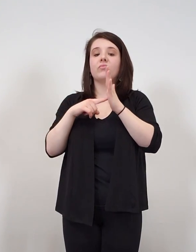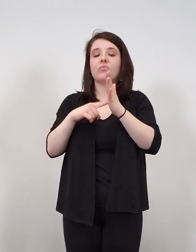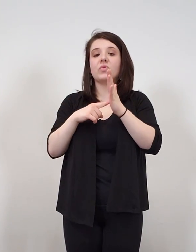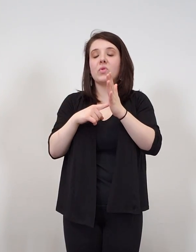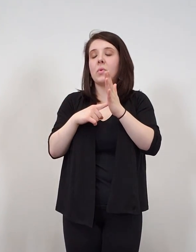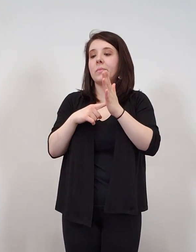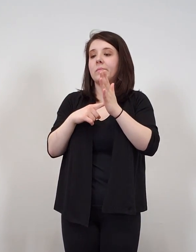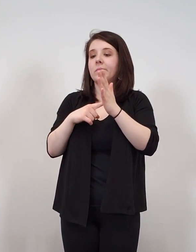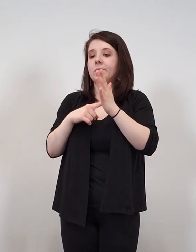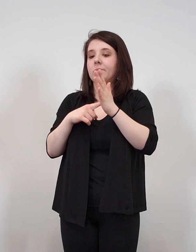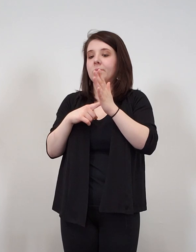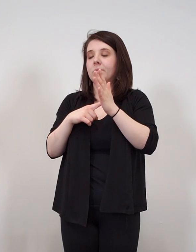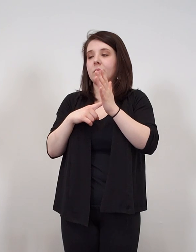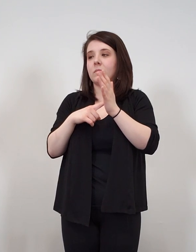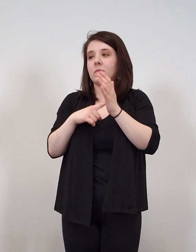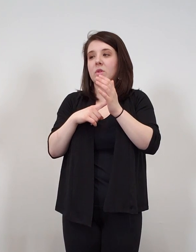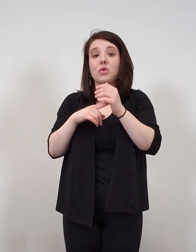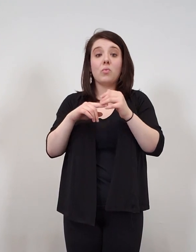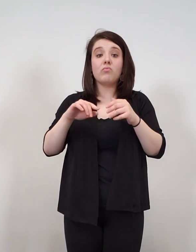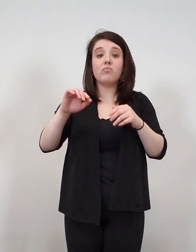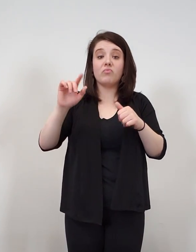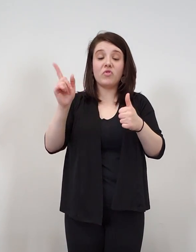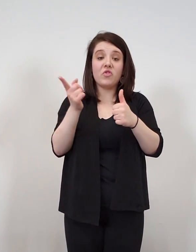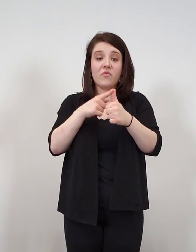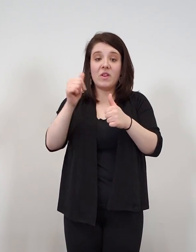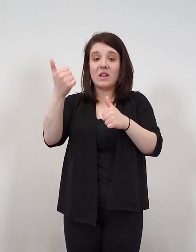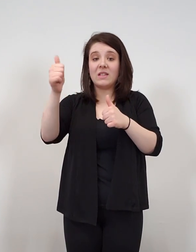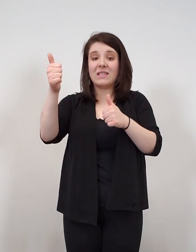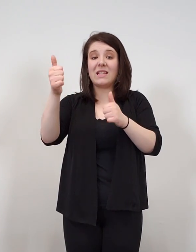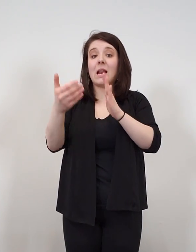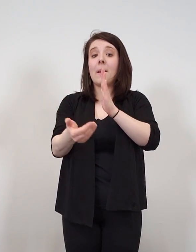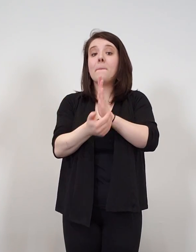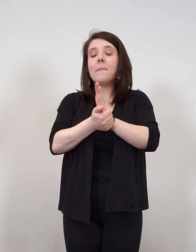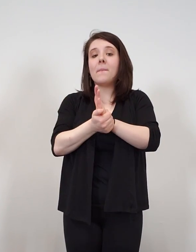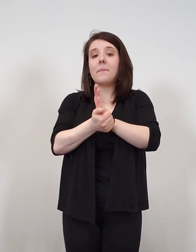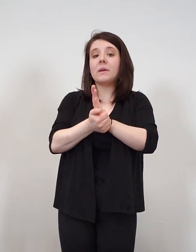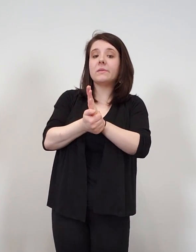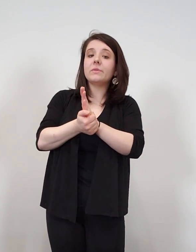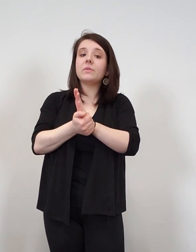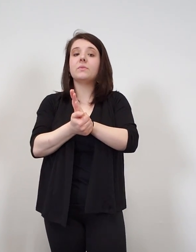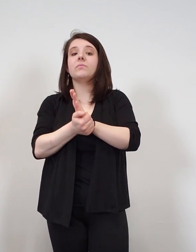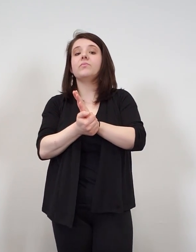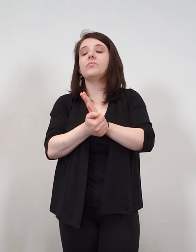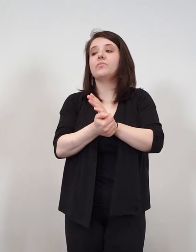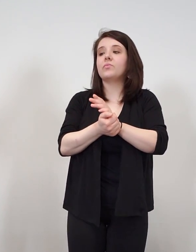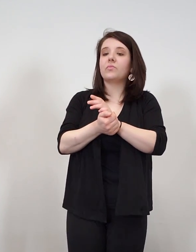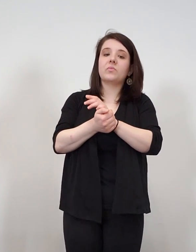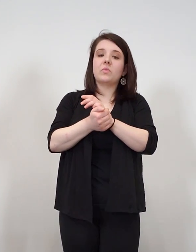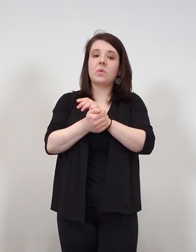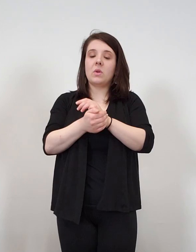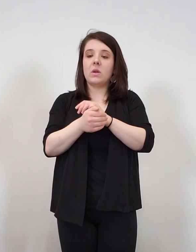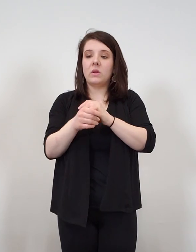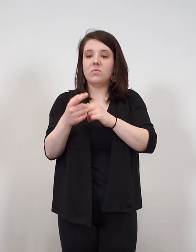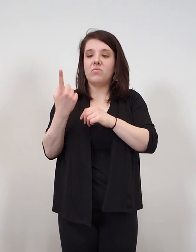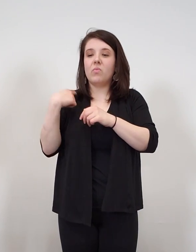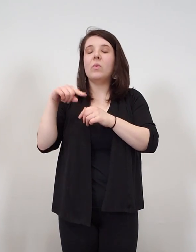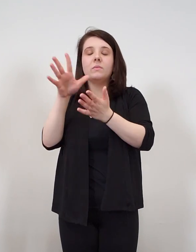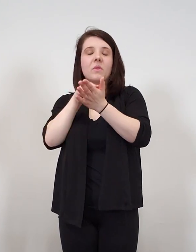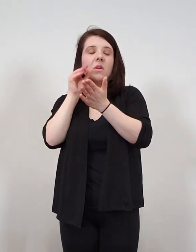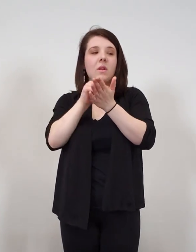with, we're going to get more familiar with. But, for example, Amendment 1, freedom of speech, press, petition, protest,